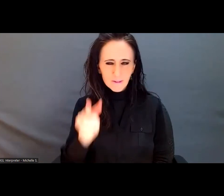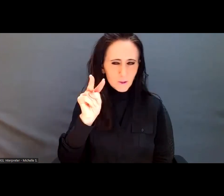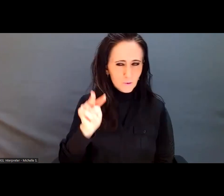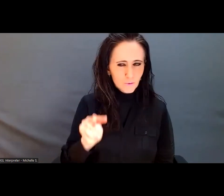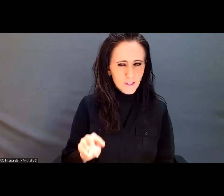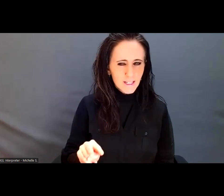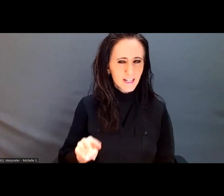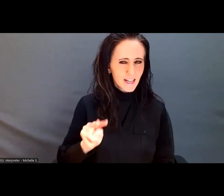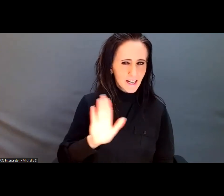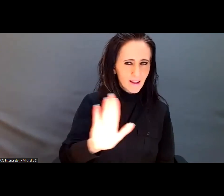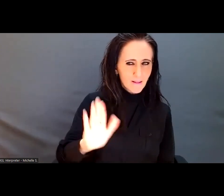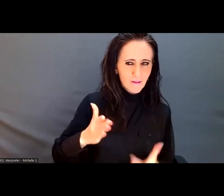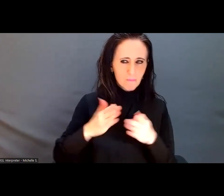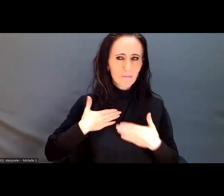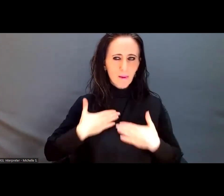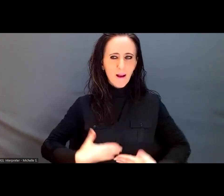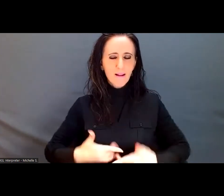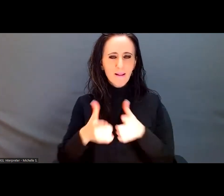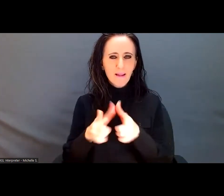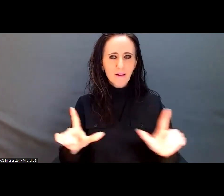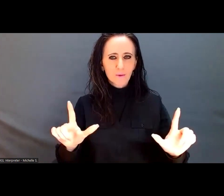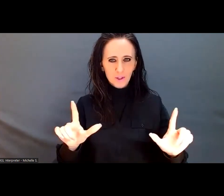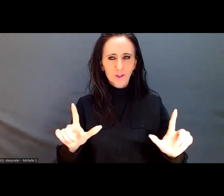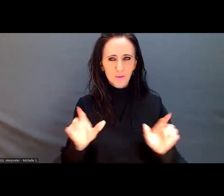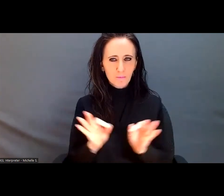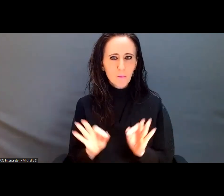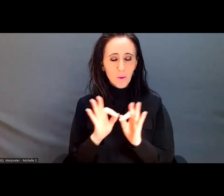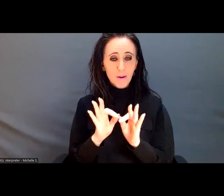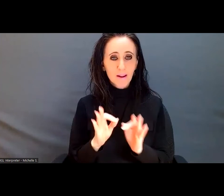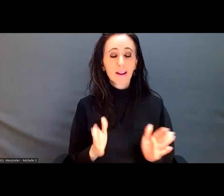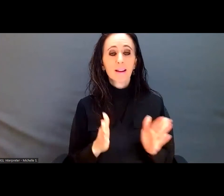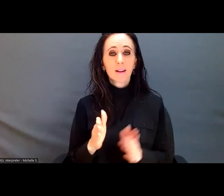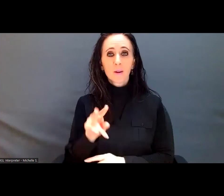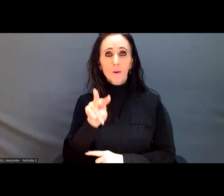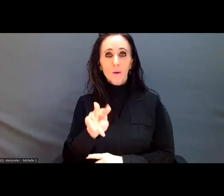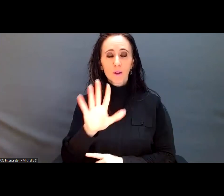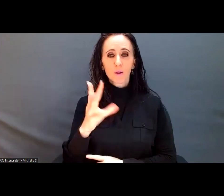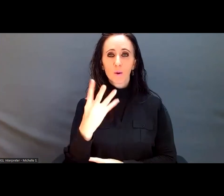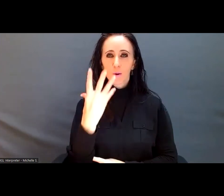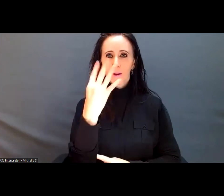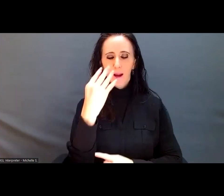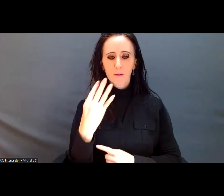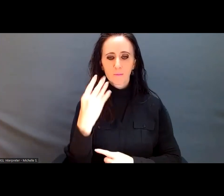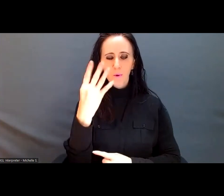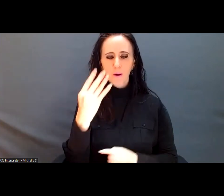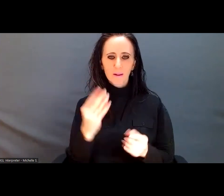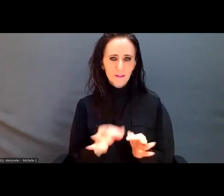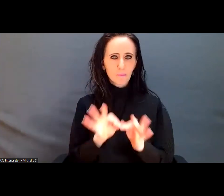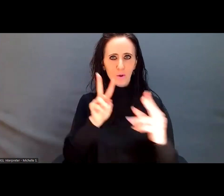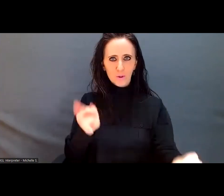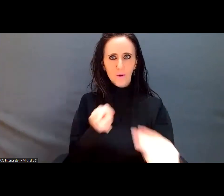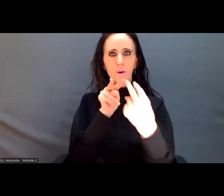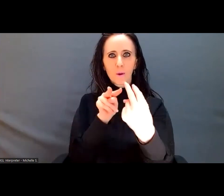Check your camera angles. So again, standing is good. Your energy's higher that way, and you're looking directly into the camera.